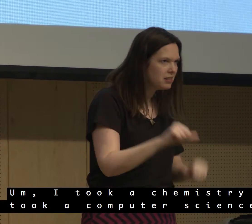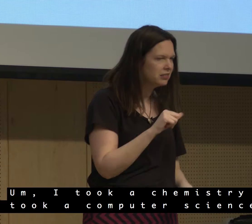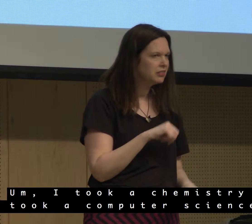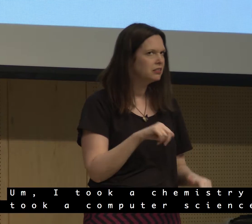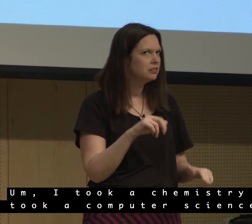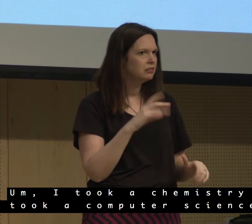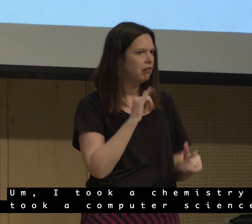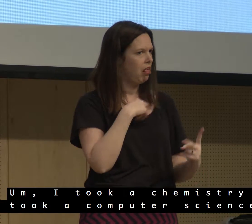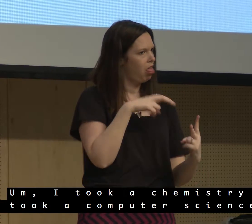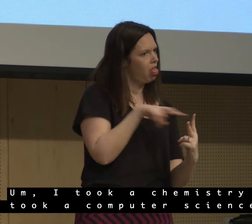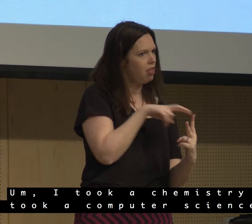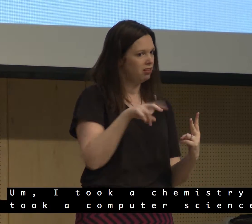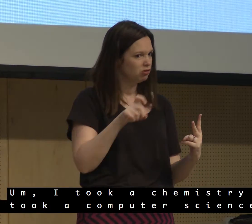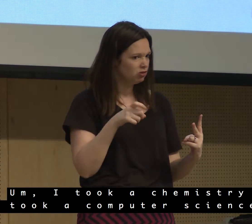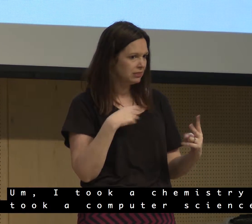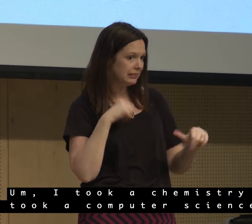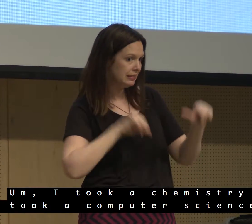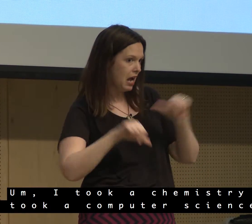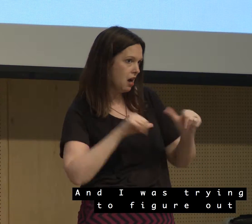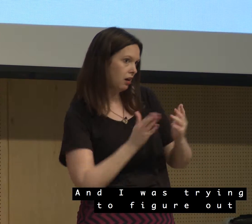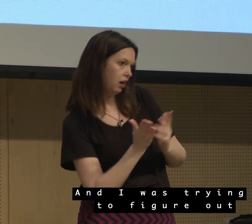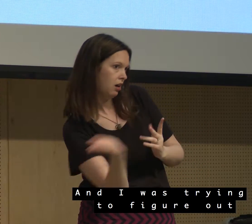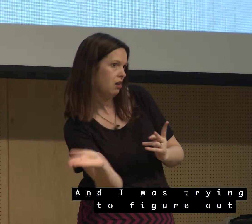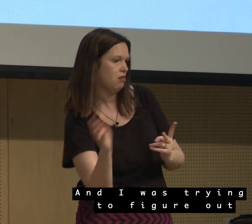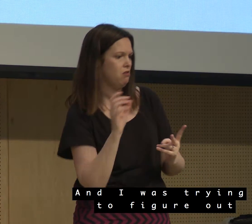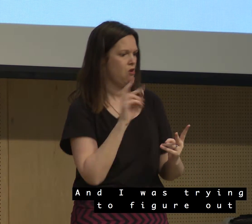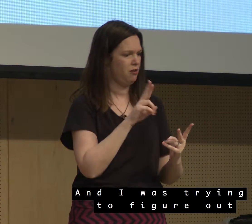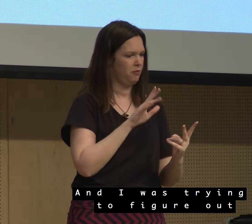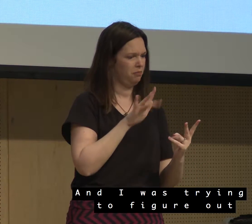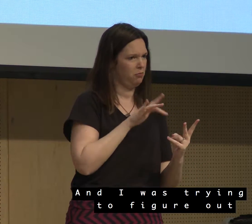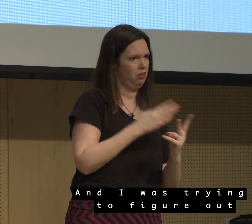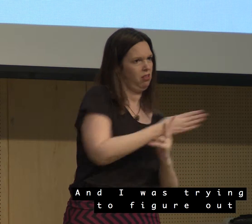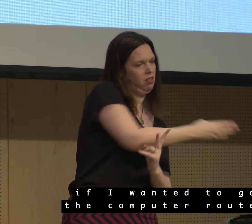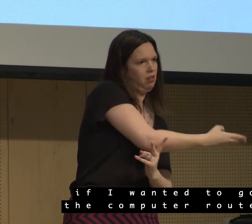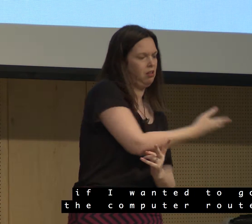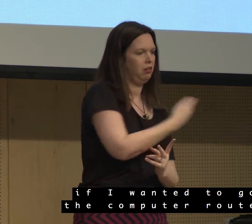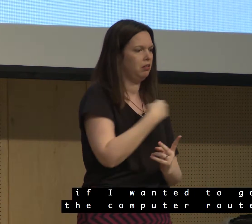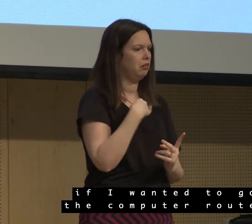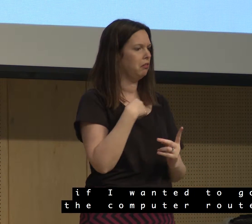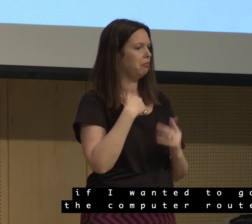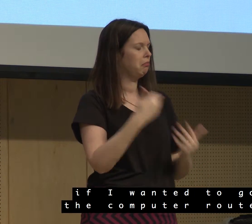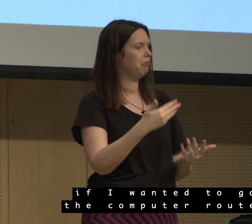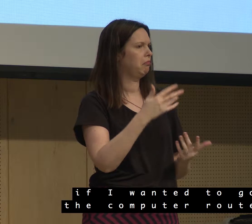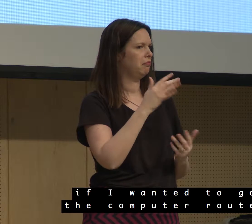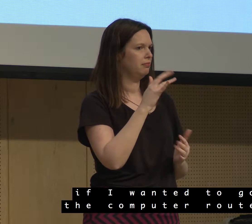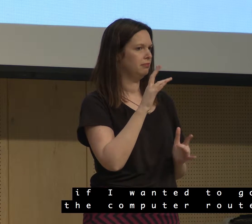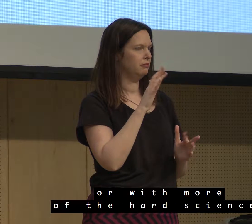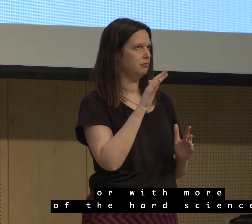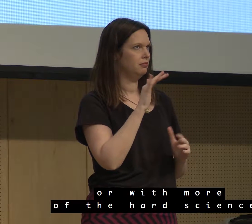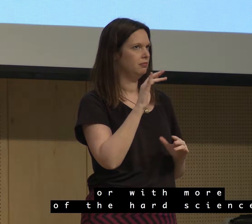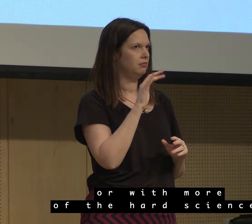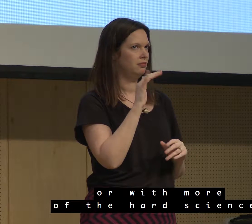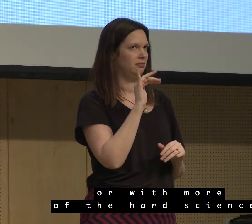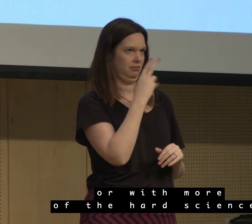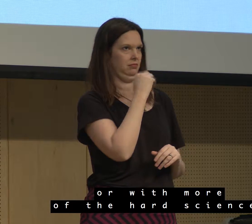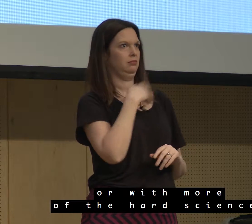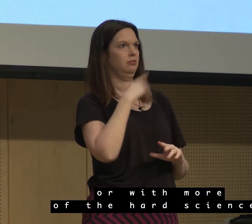I took a computer science class, and I was trying to figure out if I wanted to go the computer route or with more of the hard